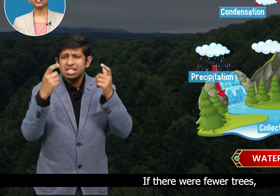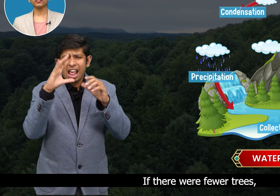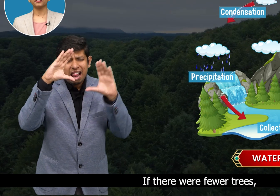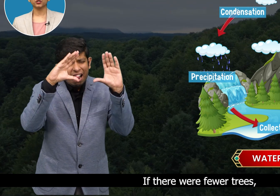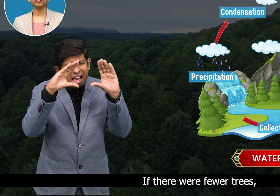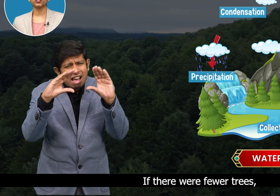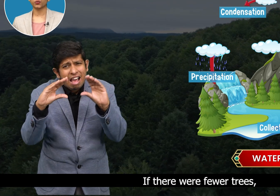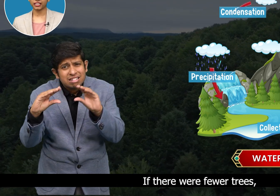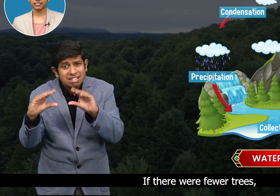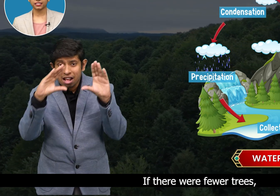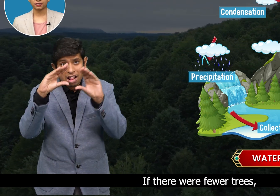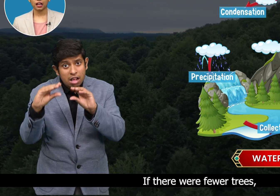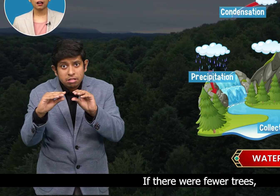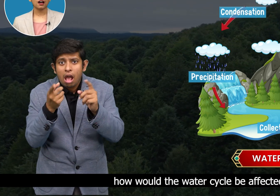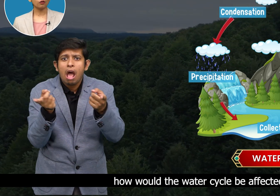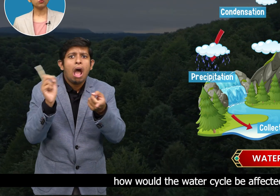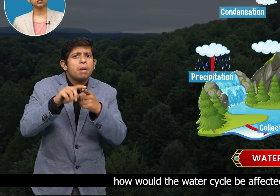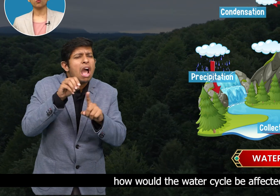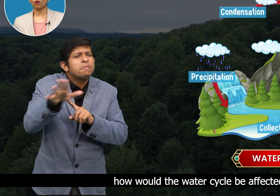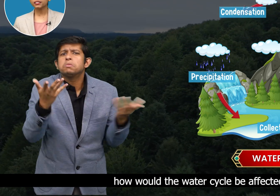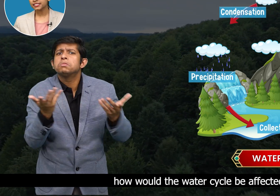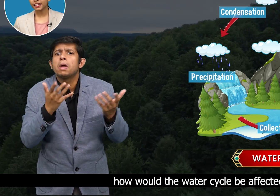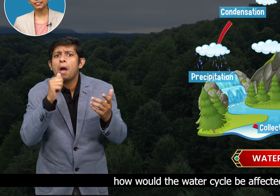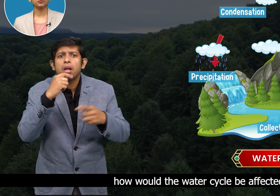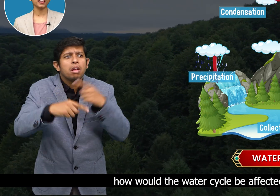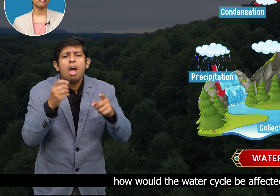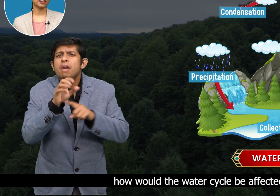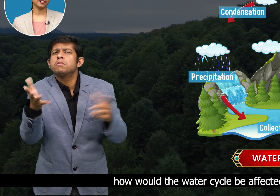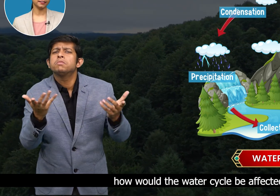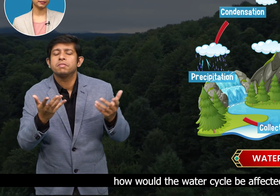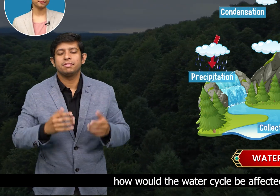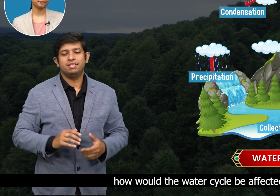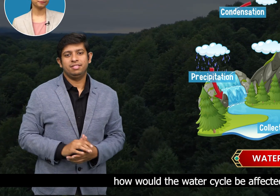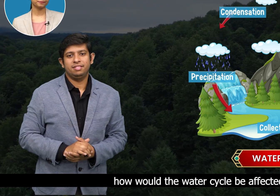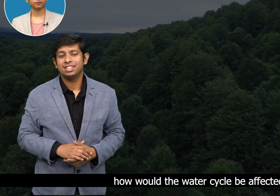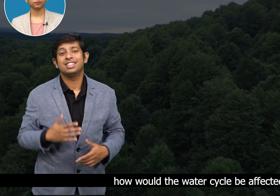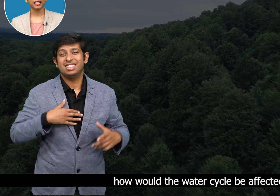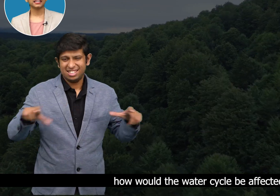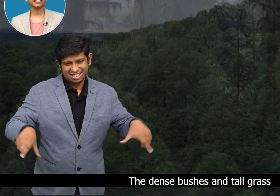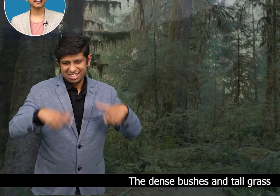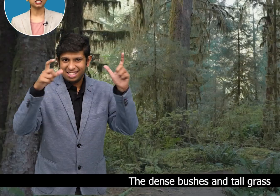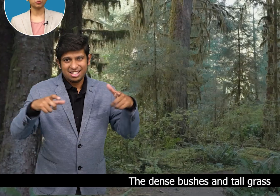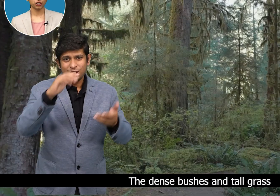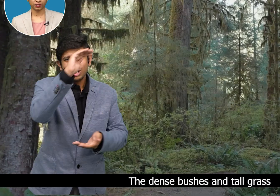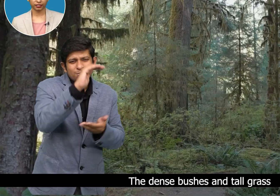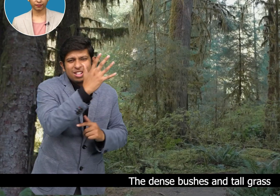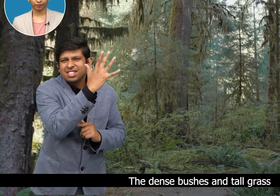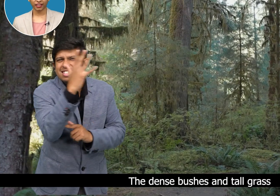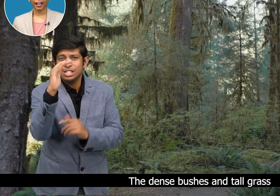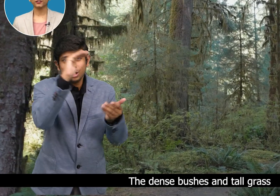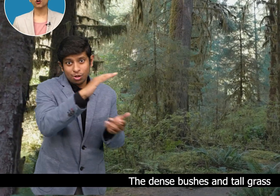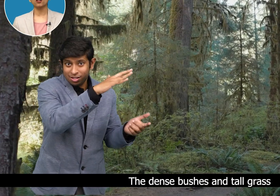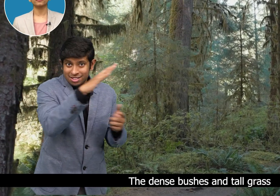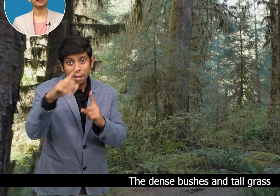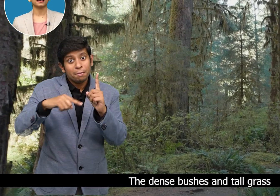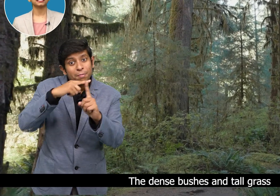If there were fewer trees, how would the water cycle be affected? The dense bushes